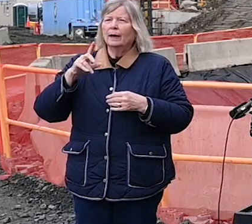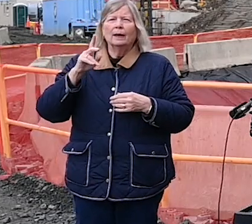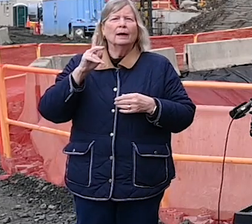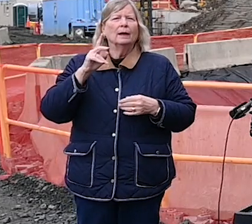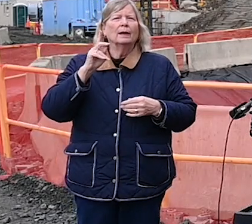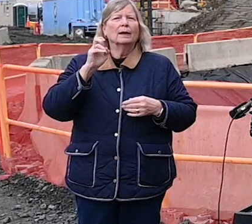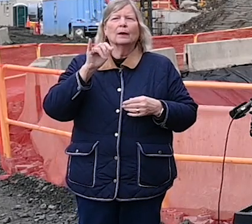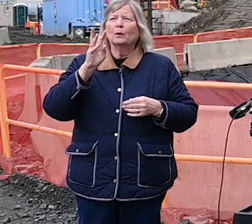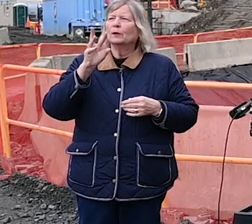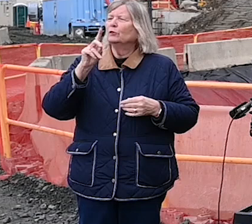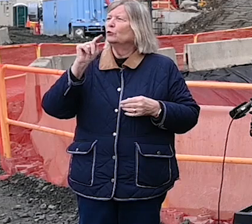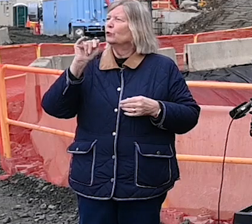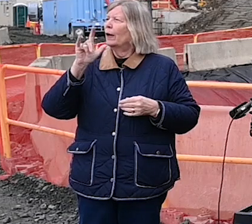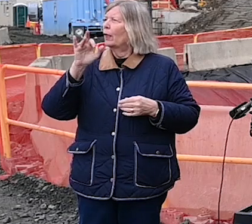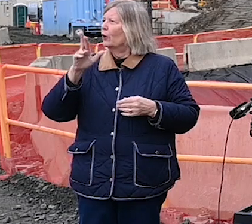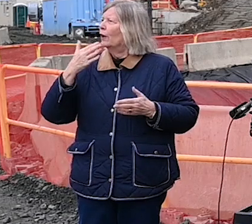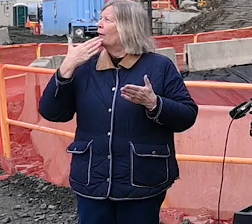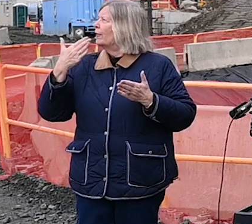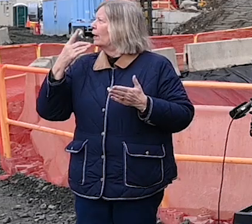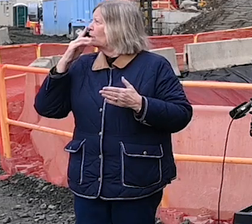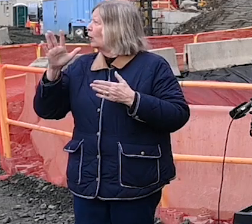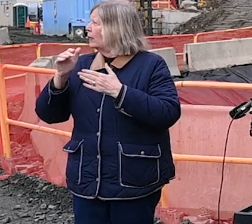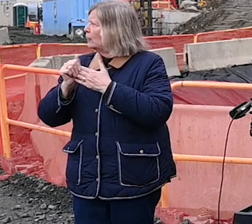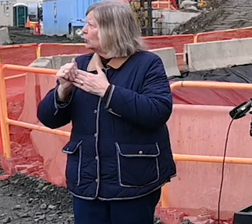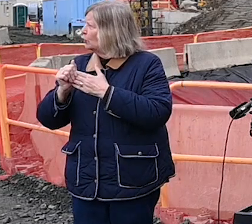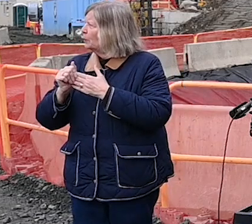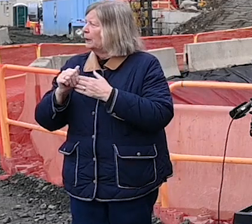Trailer is here. Thank you for your leadership on this project.